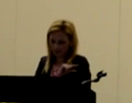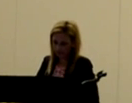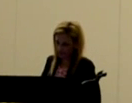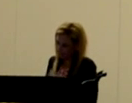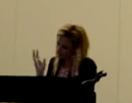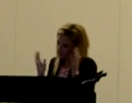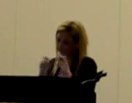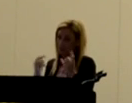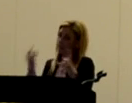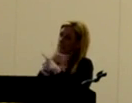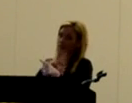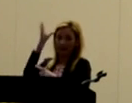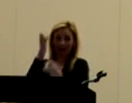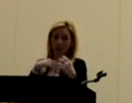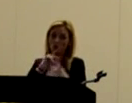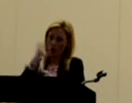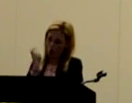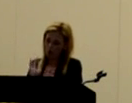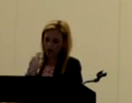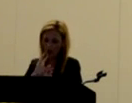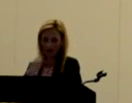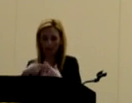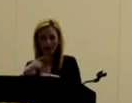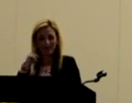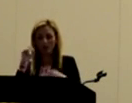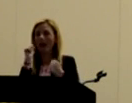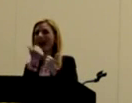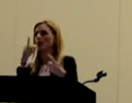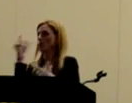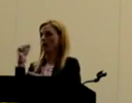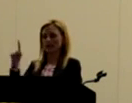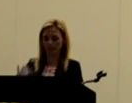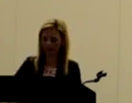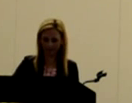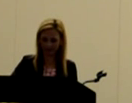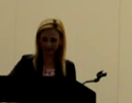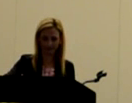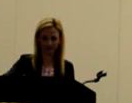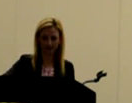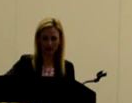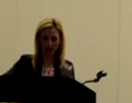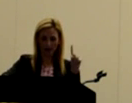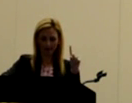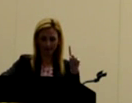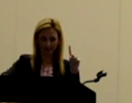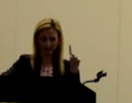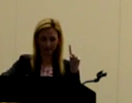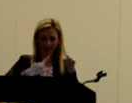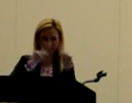guilty. And even to this day, my dad still has a difficult time talking about my deafness to anyone who asks him about it.